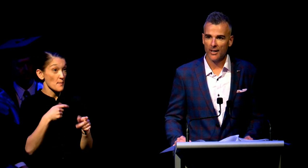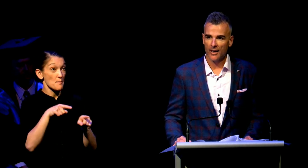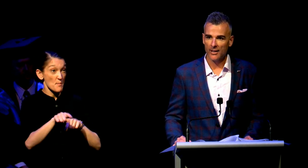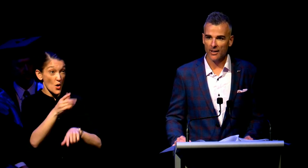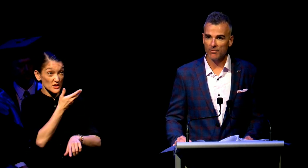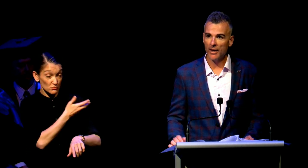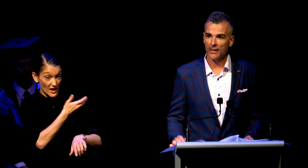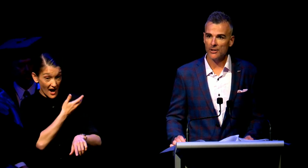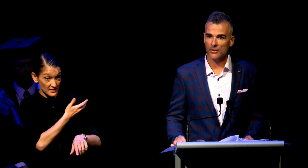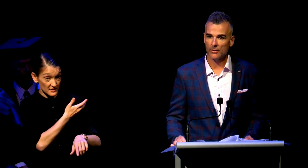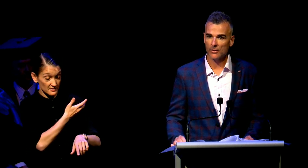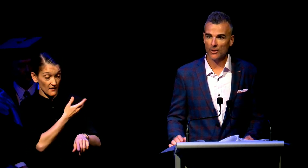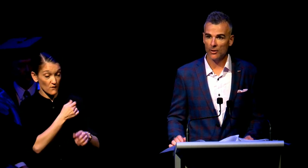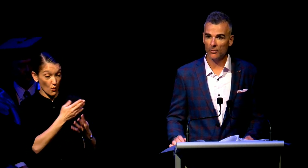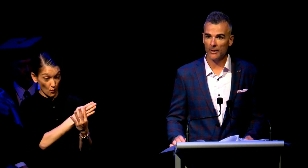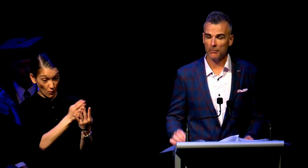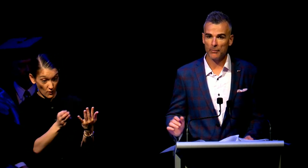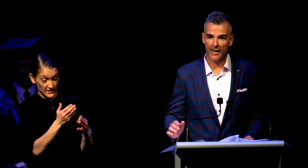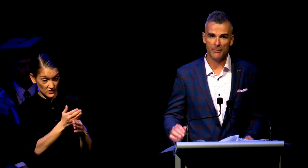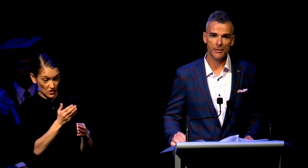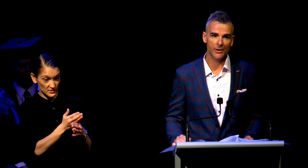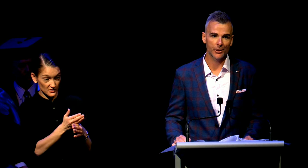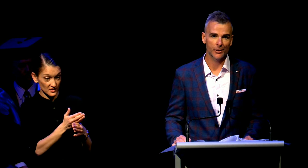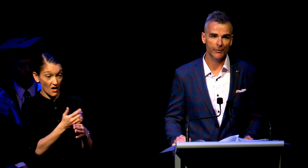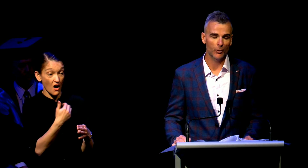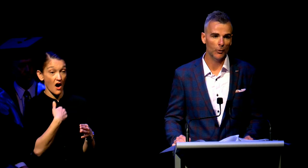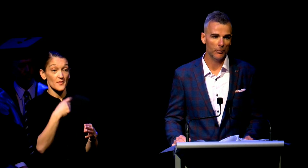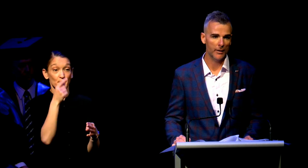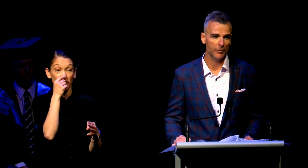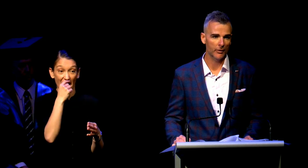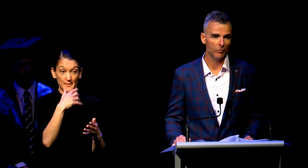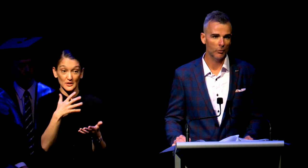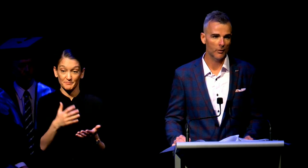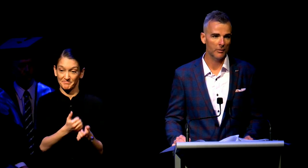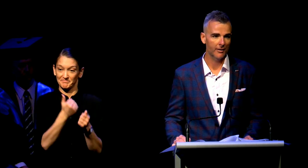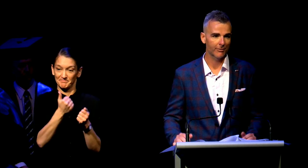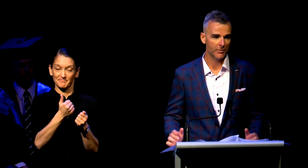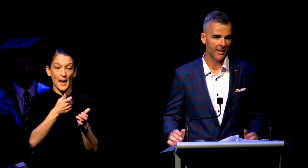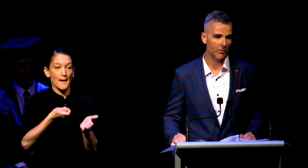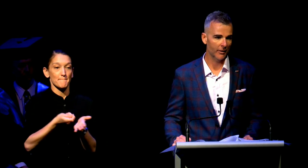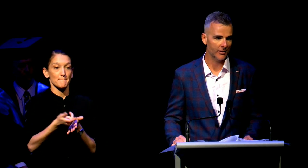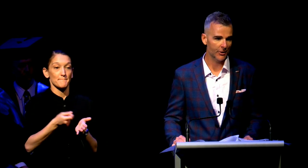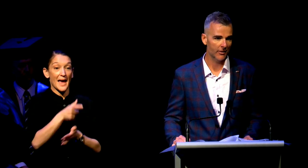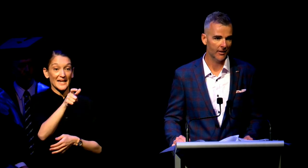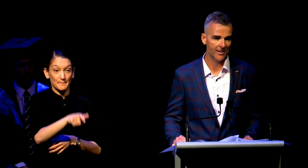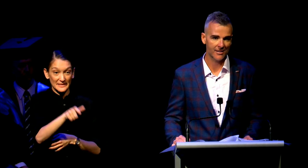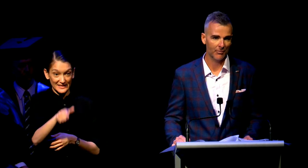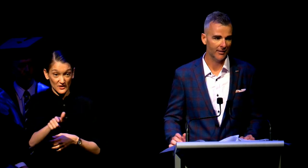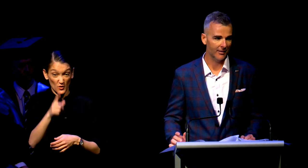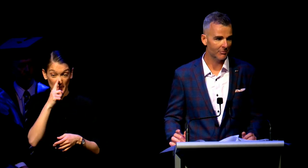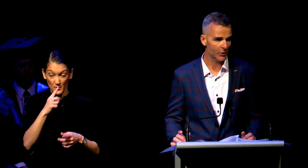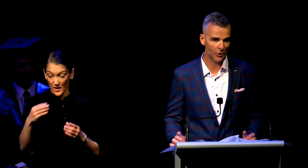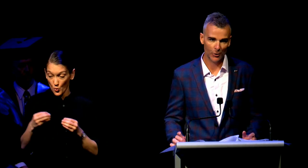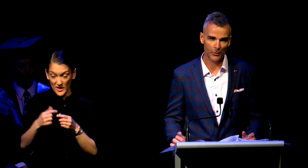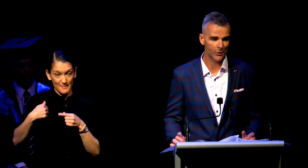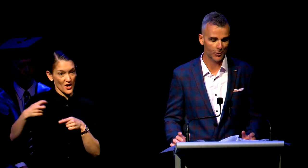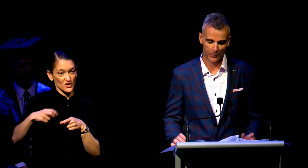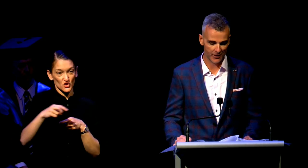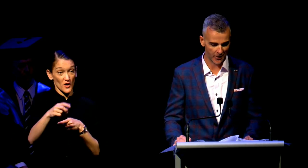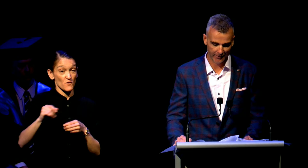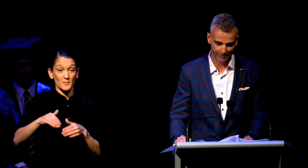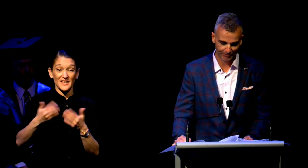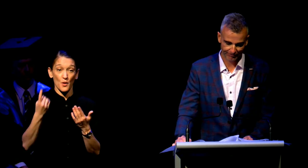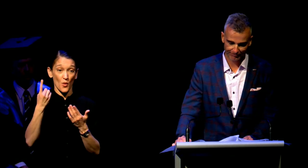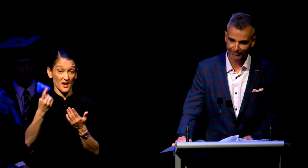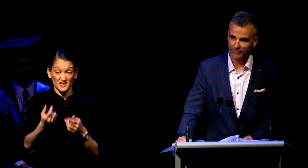moment is I've managed to secure paid positions for all the people that were with me from day one on this journey. And that's something that I'm super,